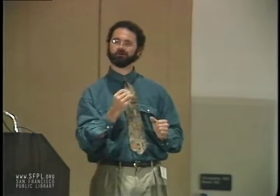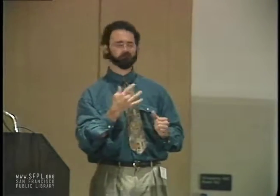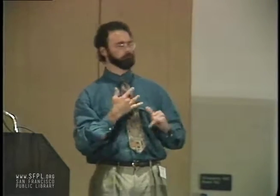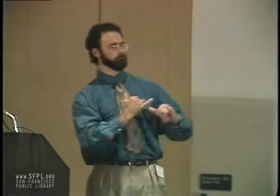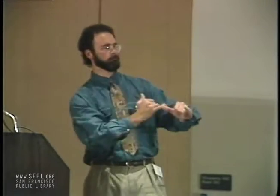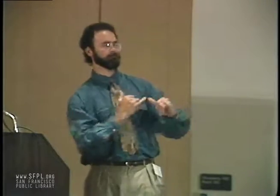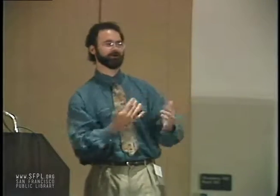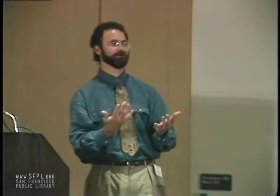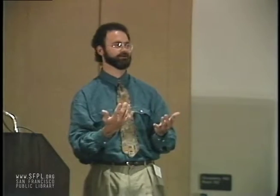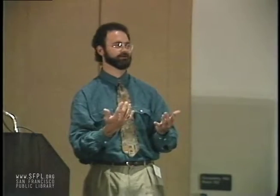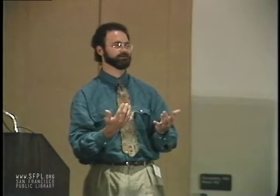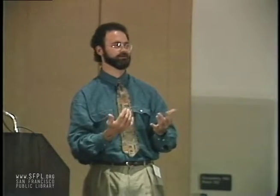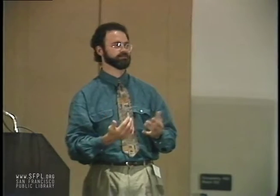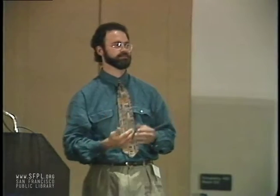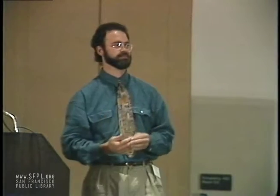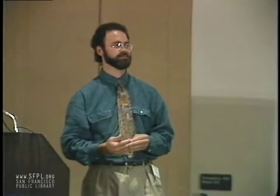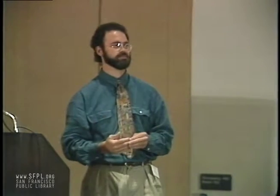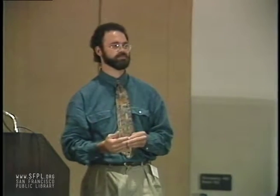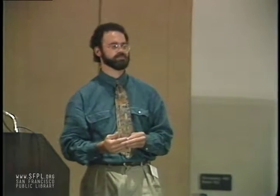could relate to deaf people.